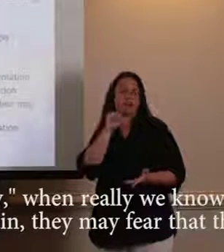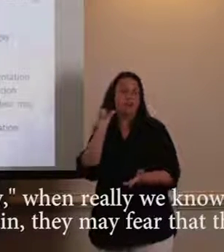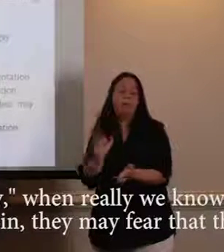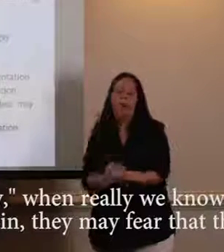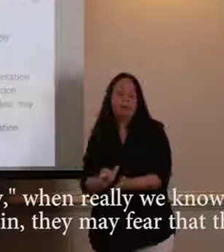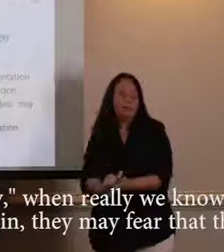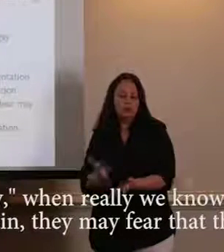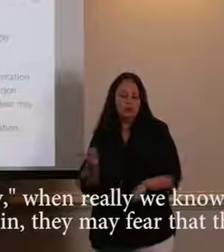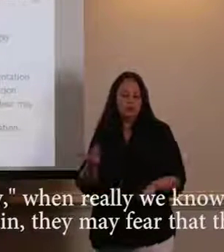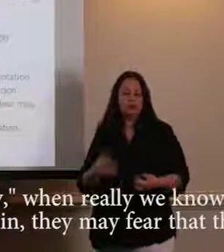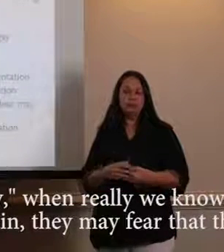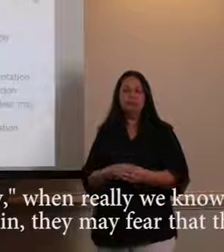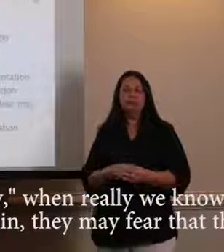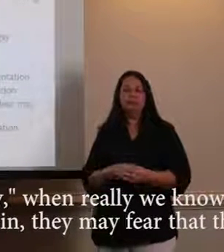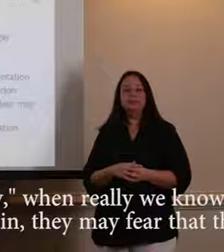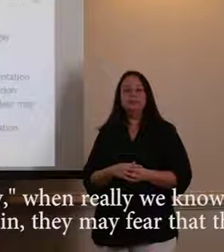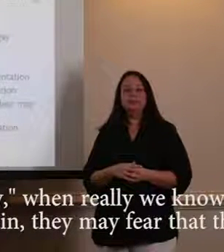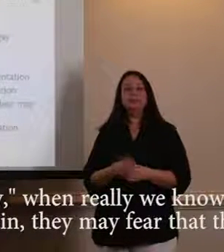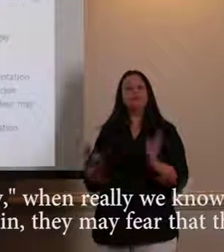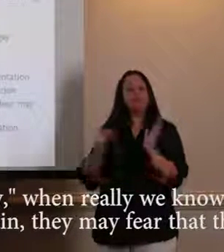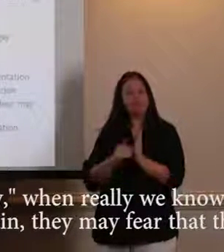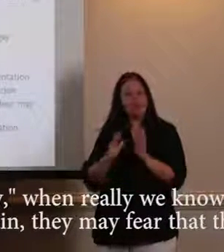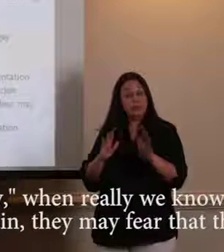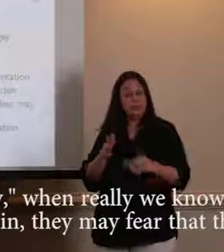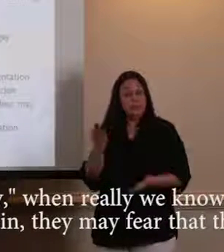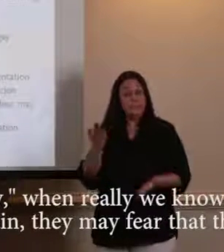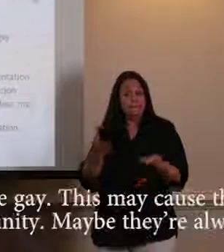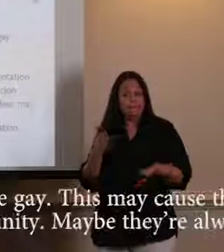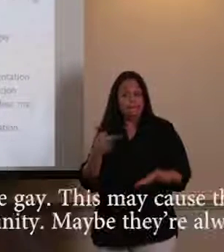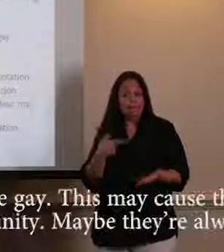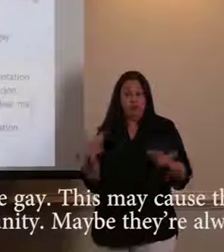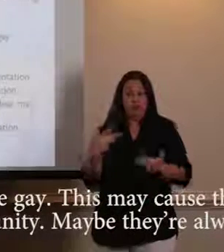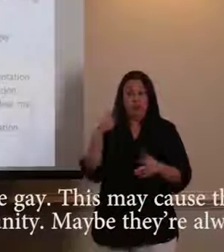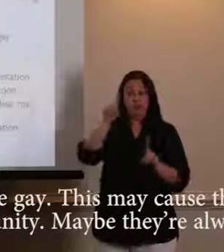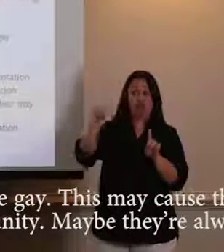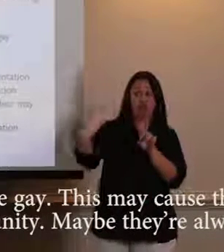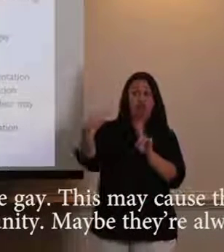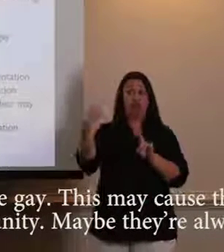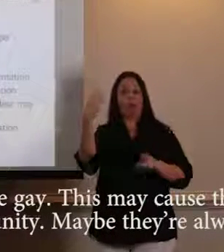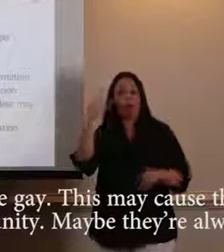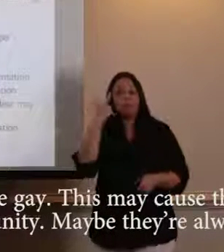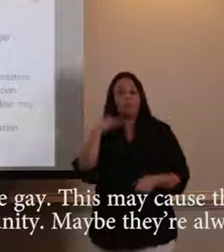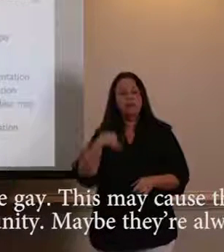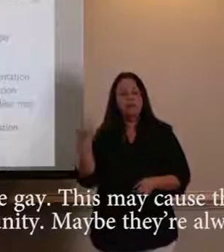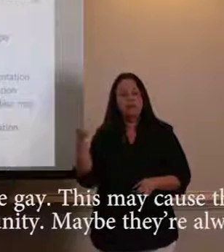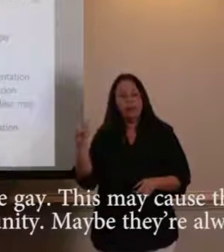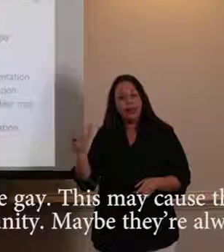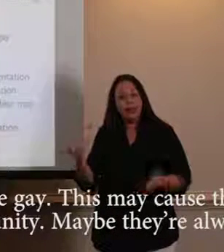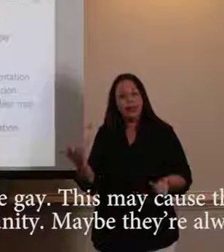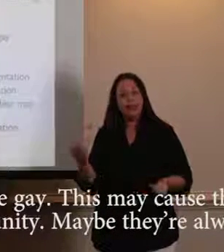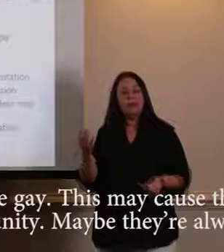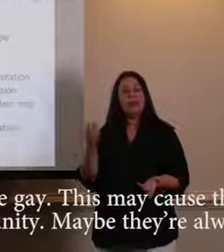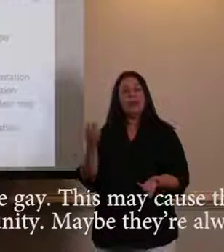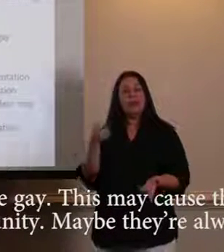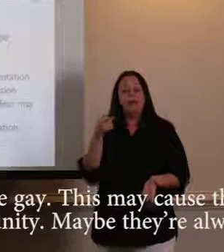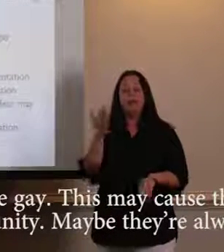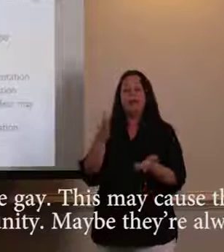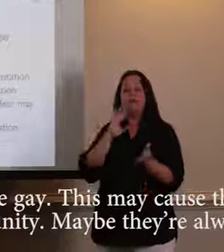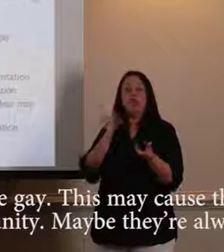right? Again, they may fear that they were targeted because they are gay. This may cause them to withdraw